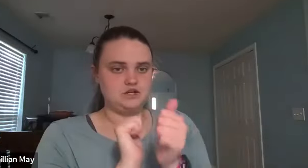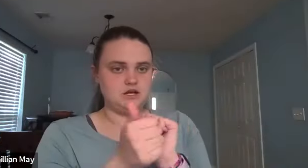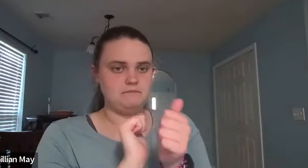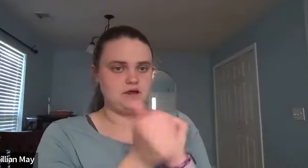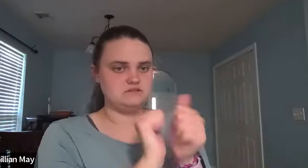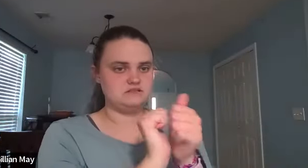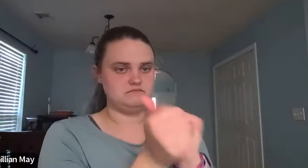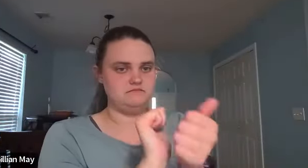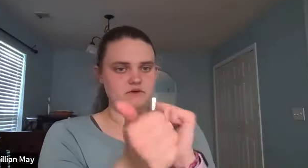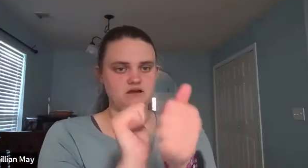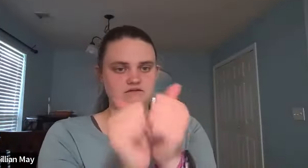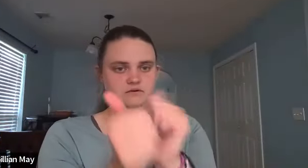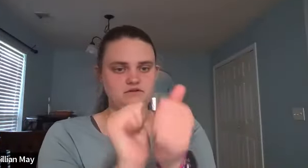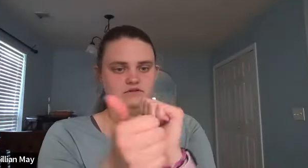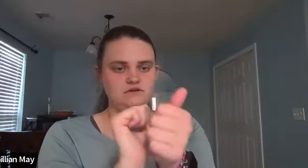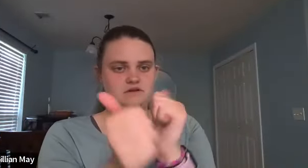going to bounce them back and forth.